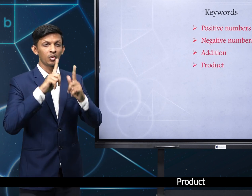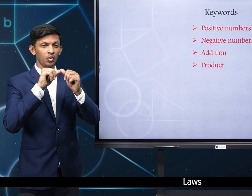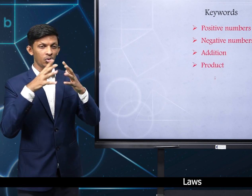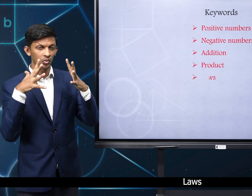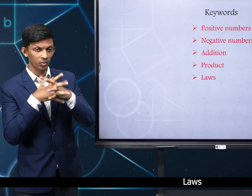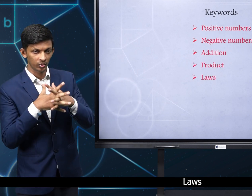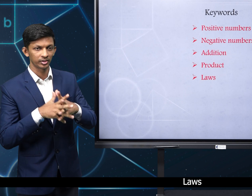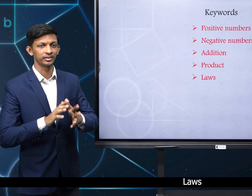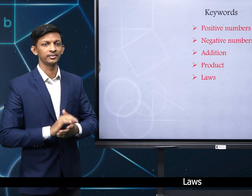laws,